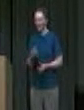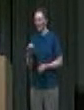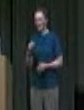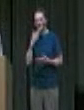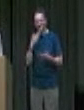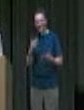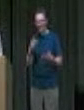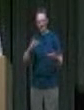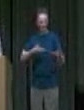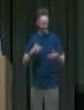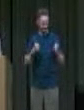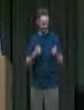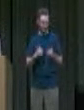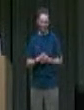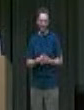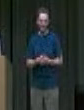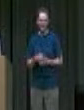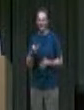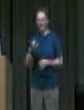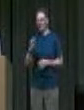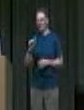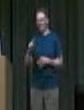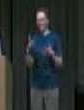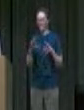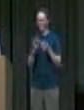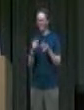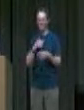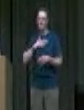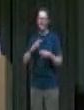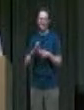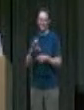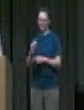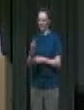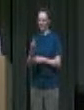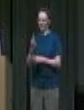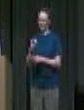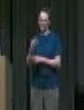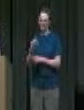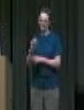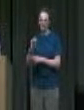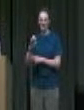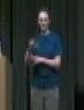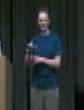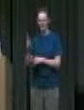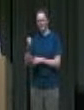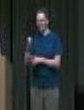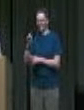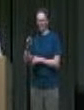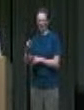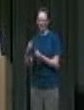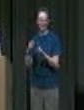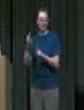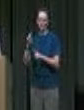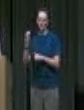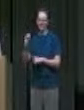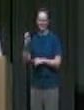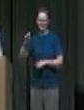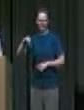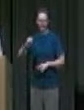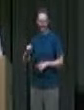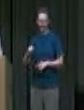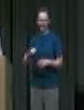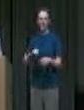Thanks for the introduction. As Lisa had mentioned, my name is Courtney Winter. I am out of the U.S. EPA Great Lakes National Program Office in